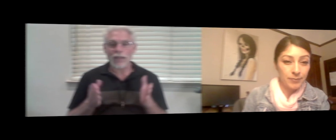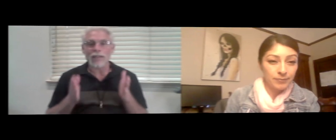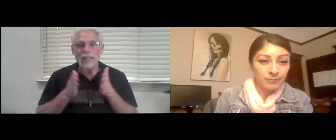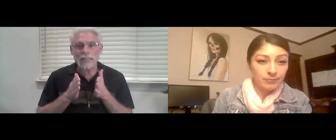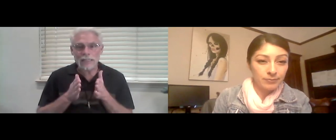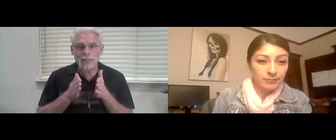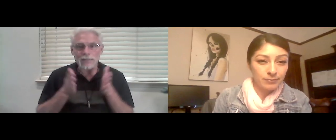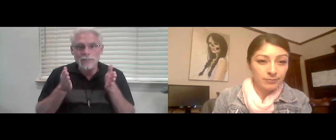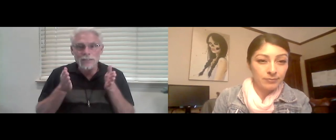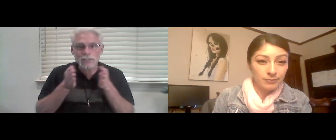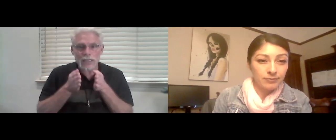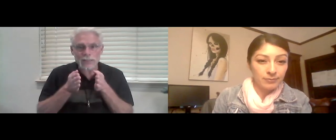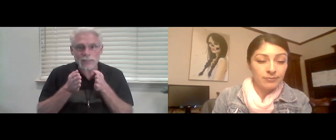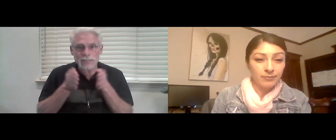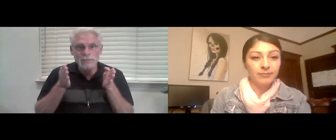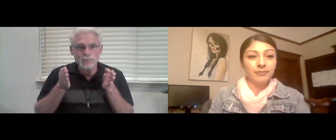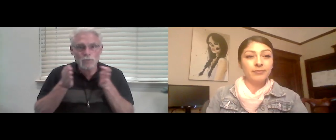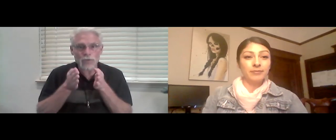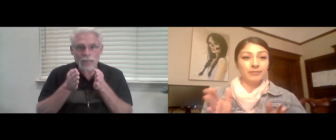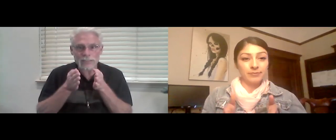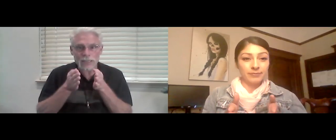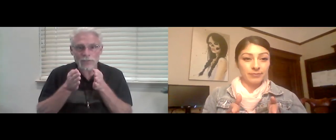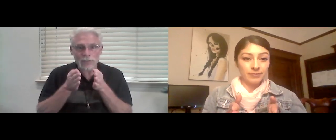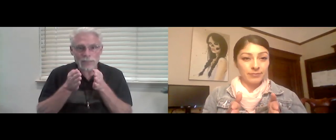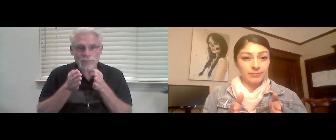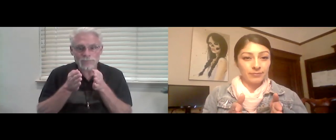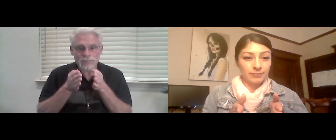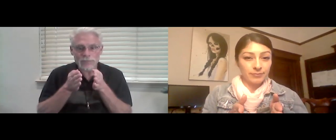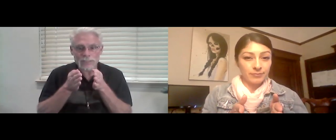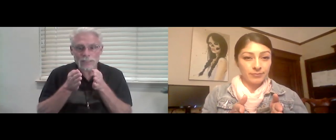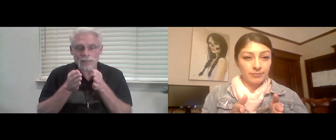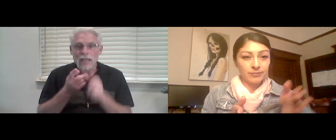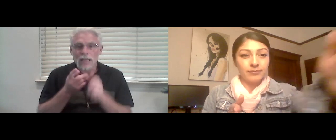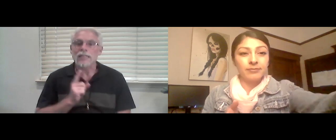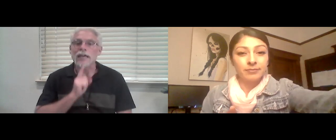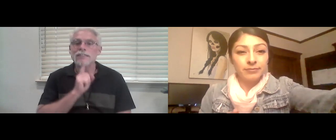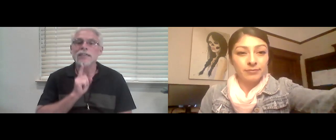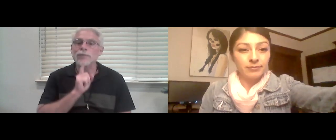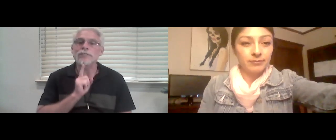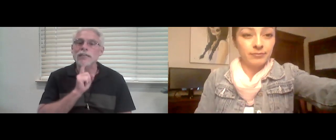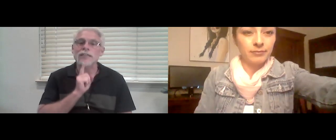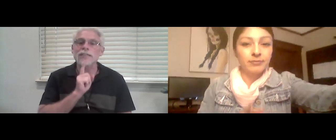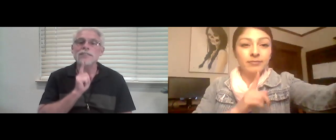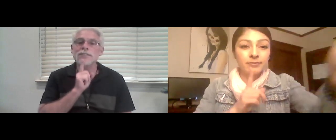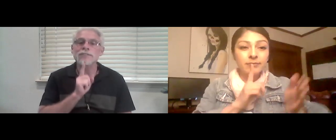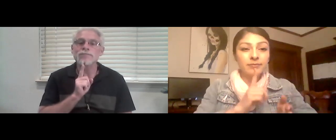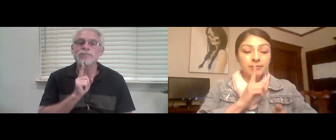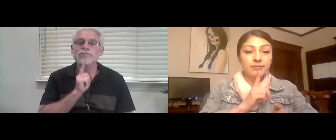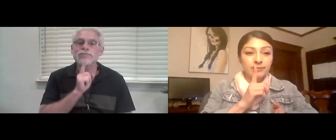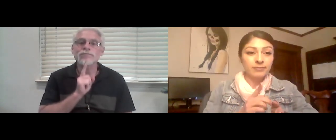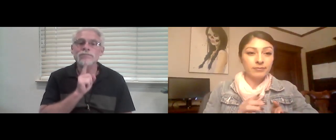words. Little is like this, with your hands together, little, this little. Light can be done like this,